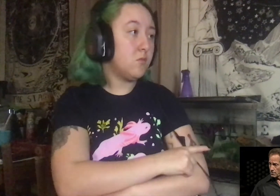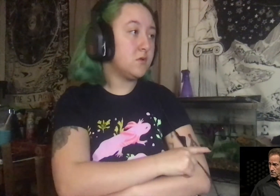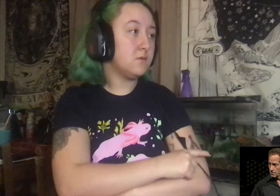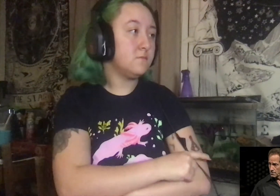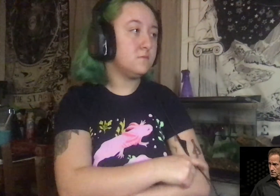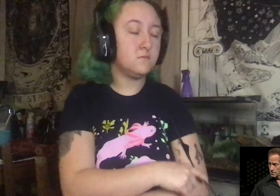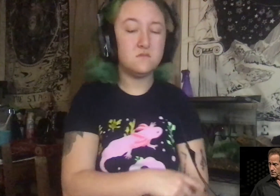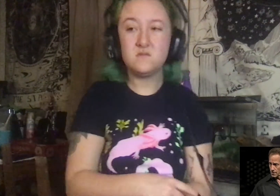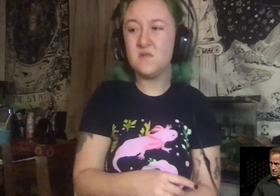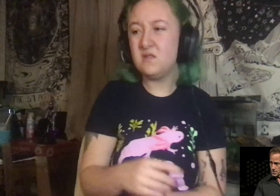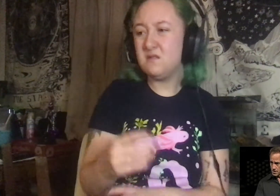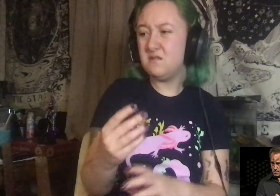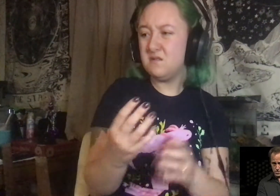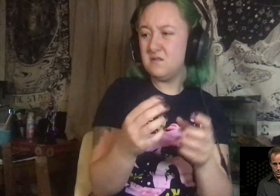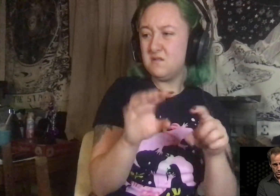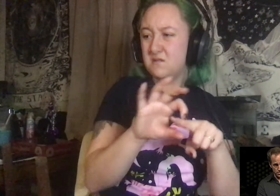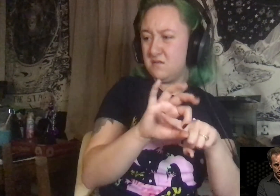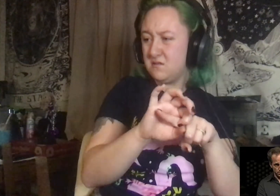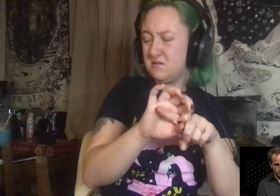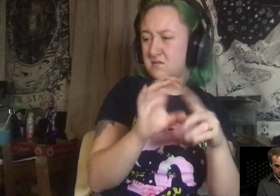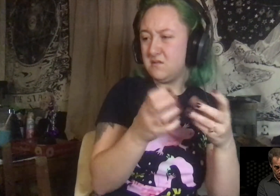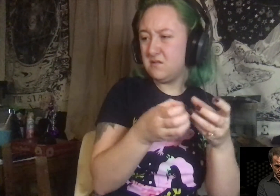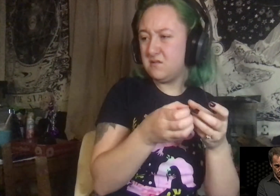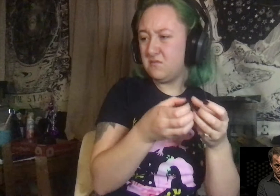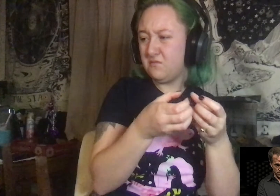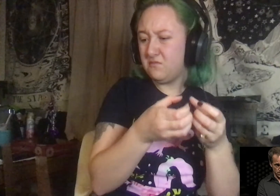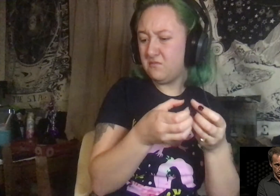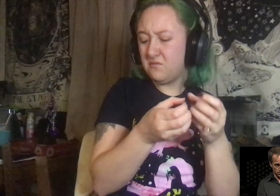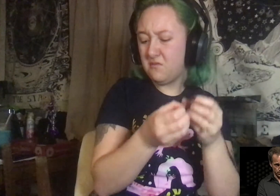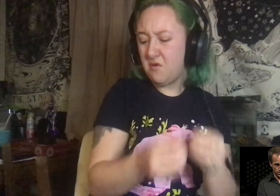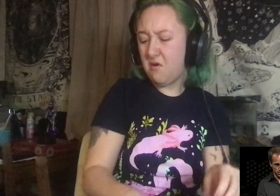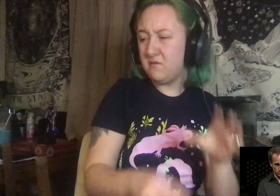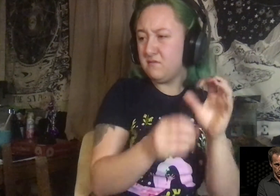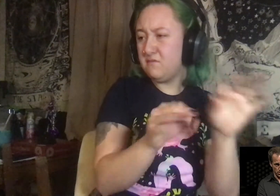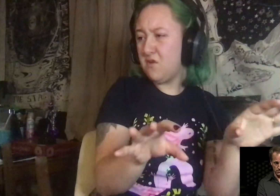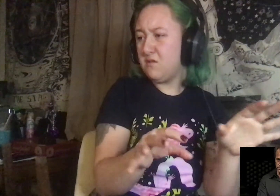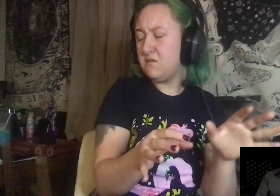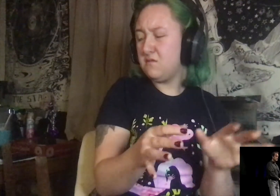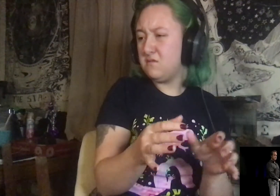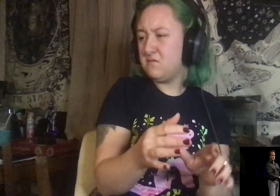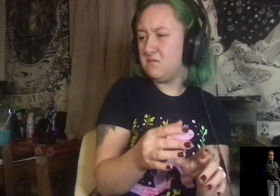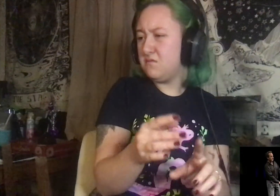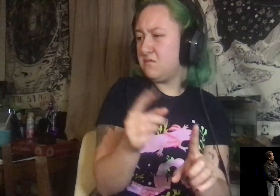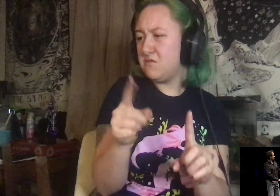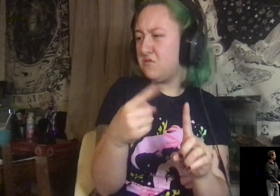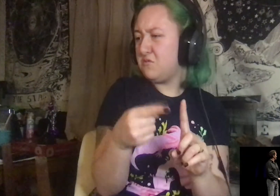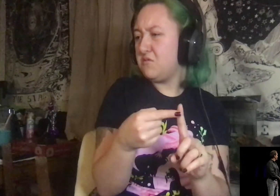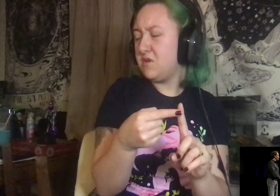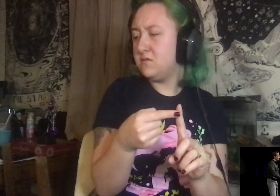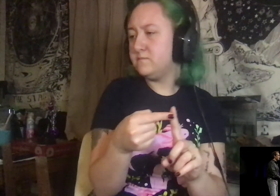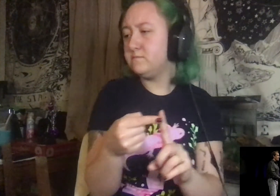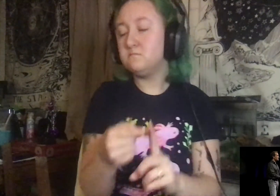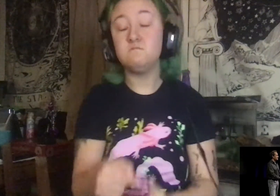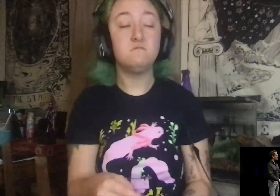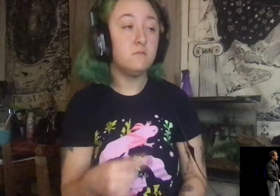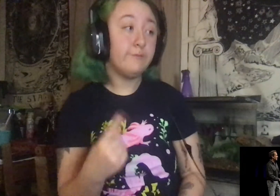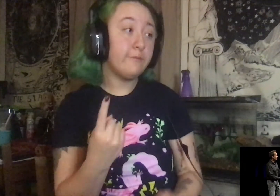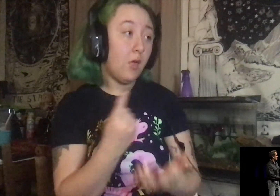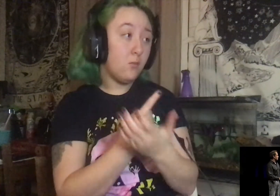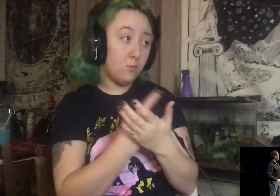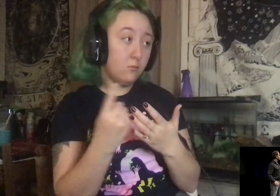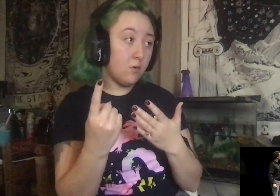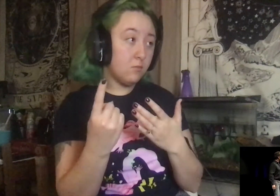Meanwhile, the lamb that he had just did his little procedure on He's just prancing